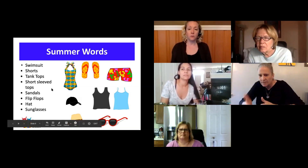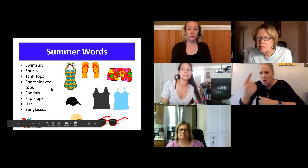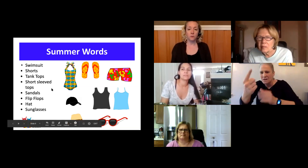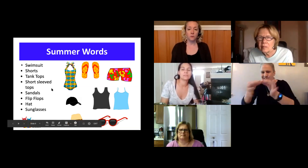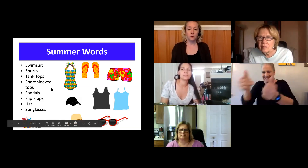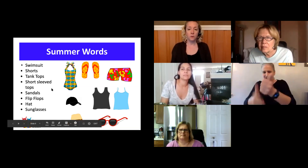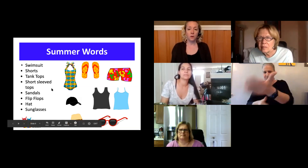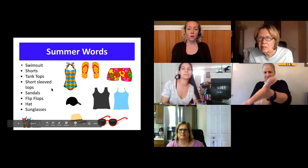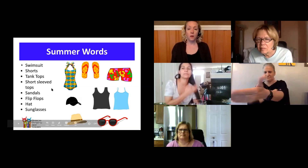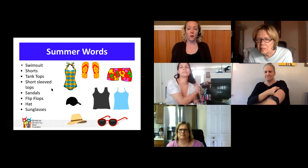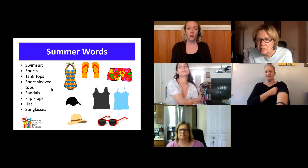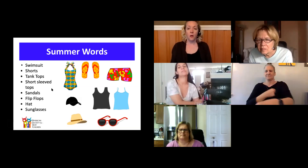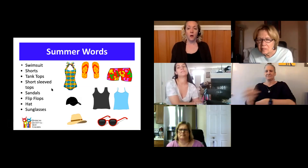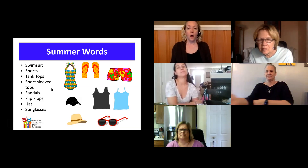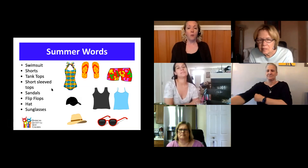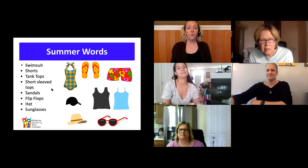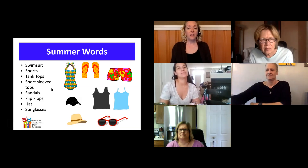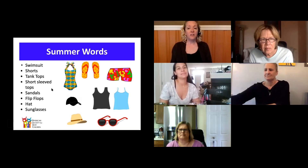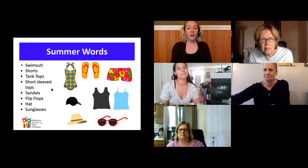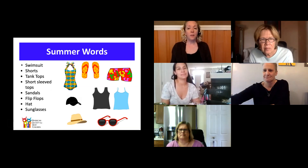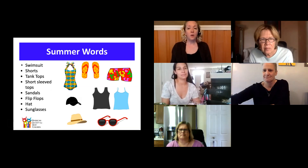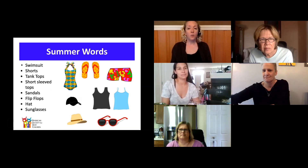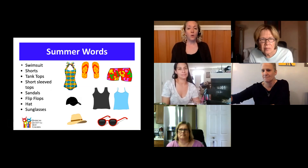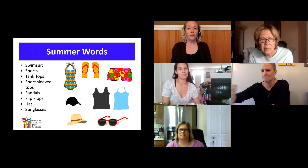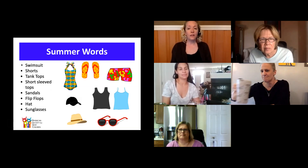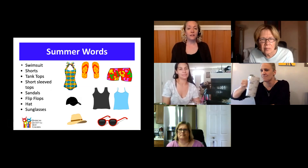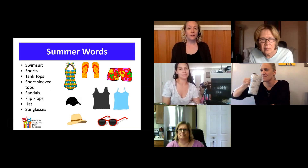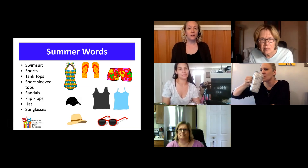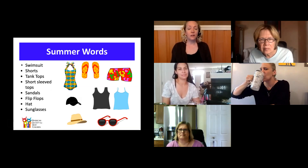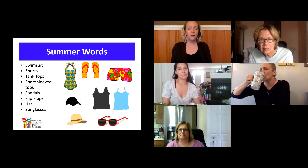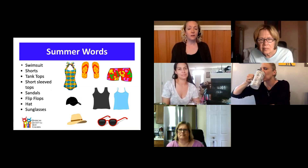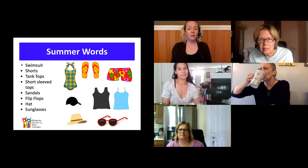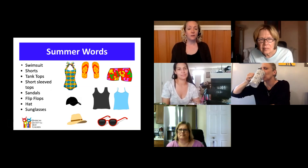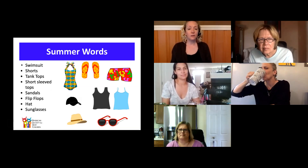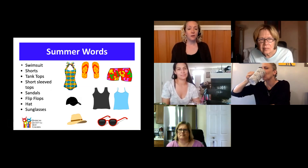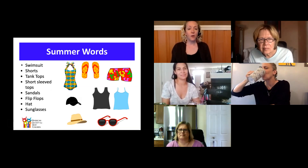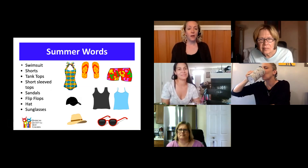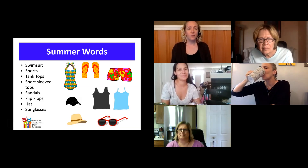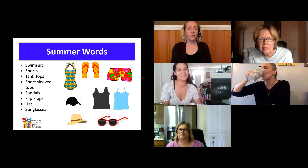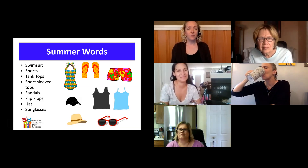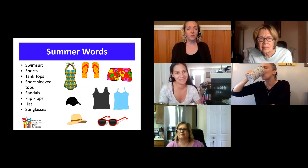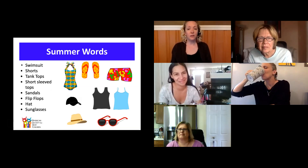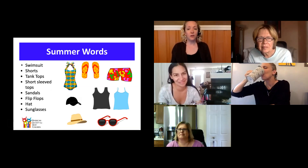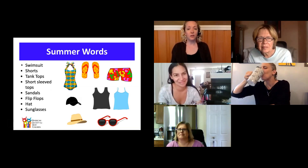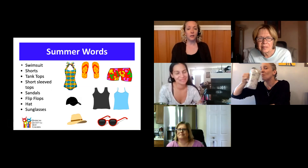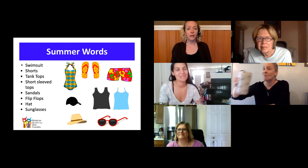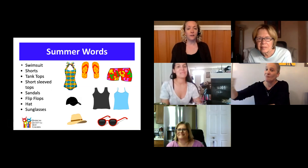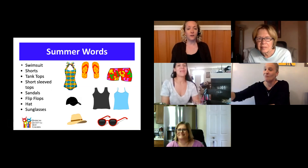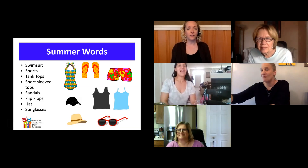All right, we've got time. One sentence. Go ahead, pick something and start. Jeanette, you're first.